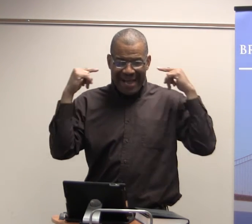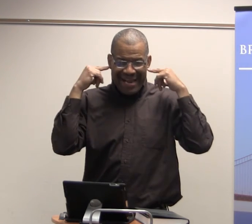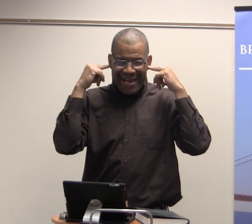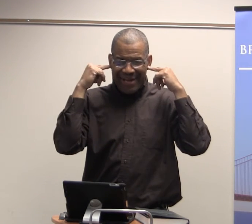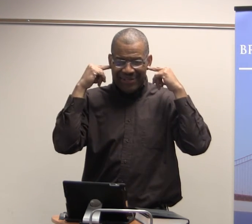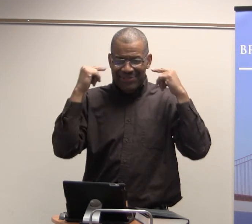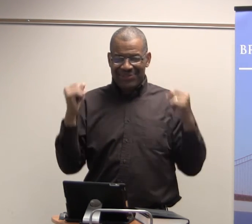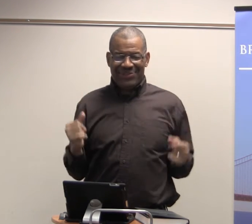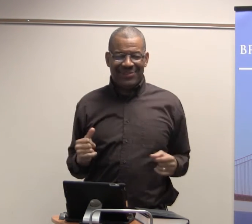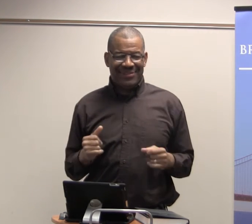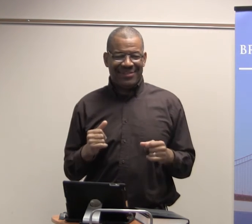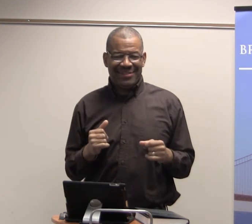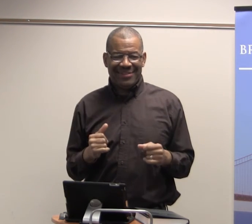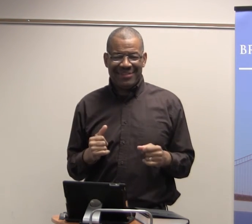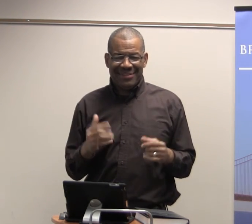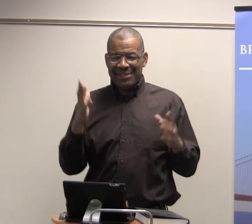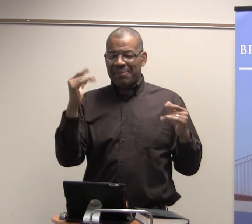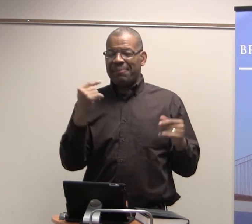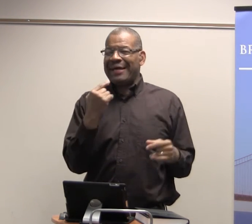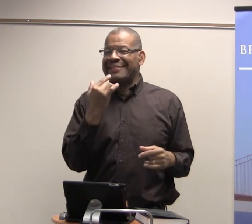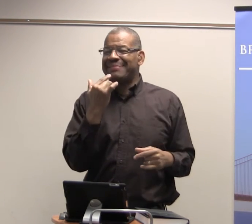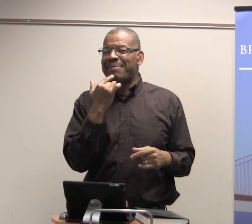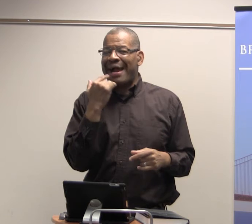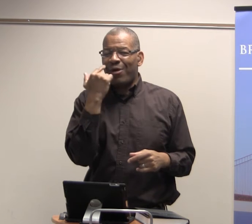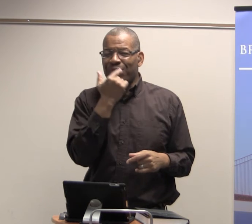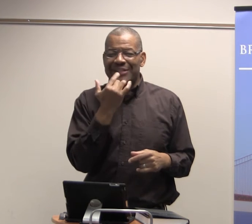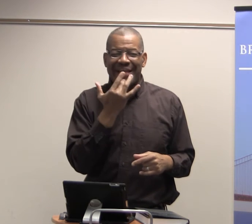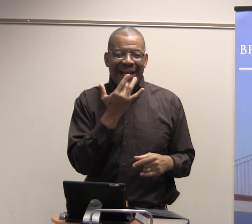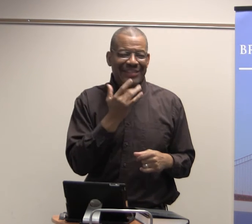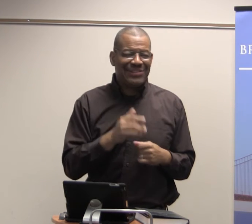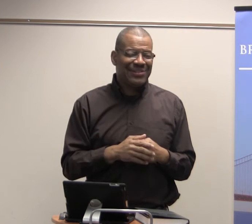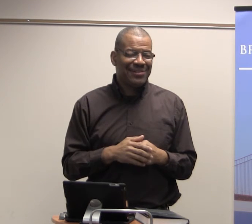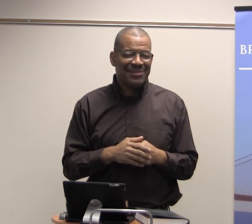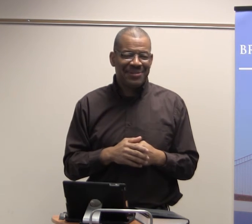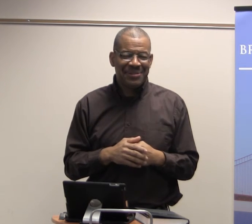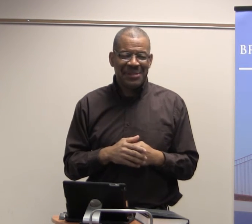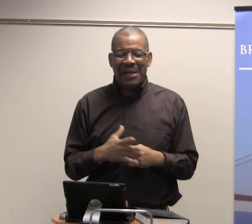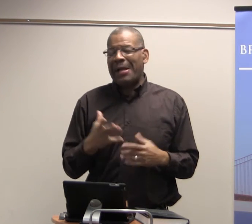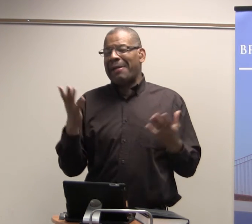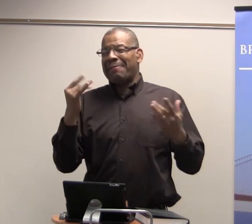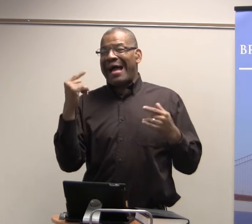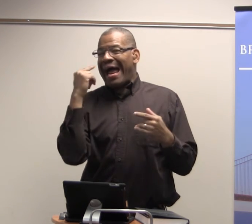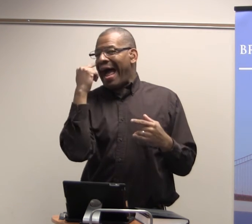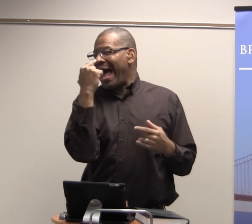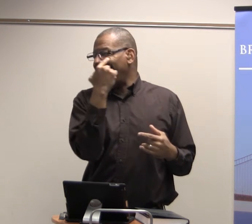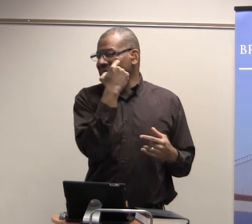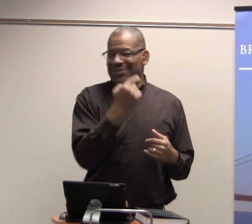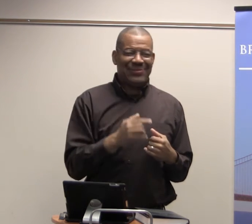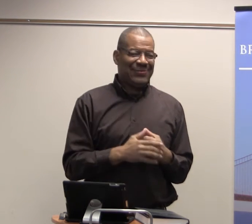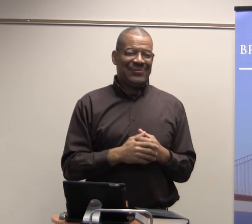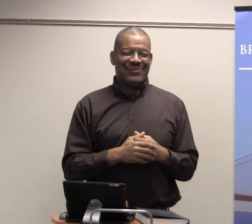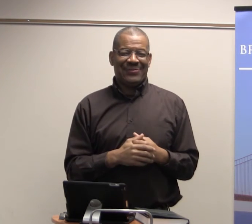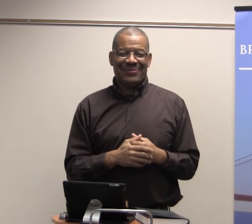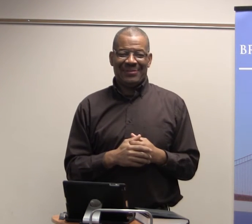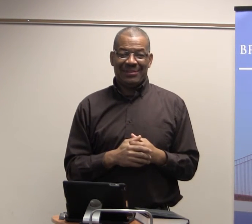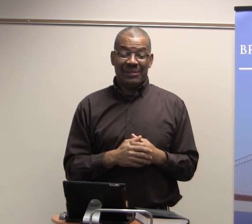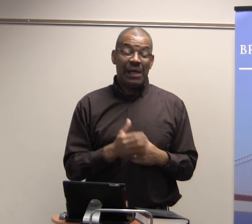by ears, by mouth taste, by eyes,